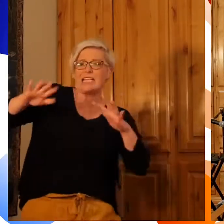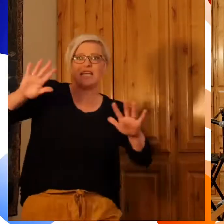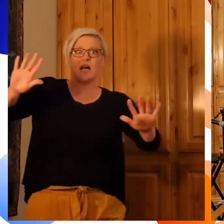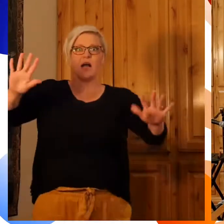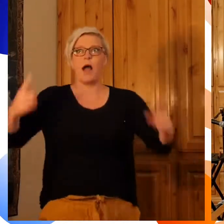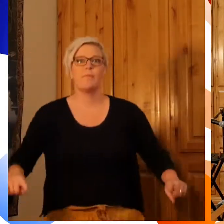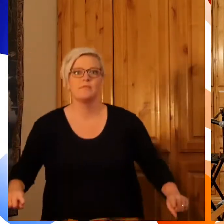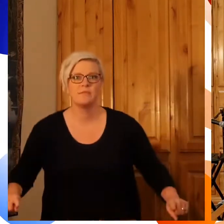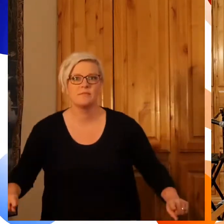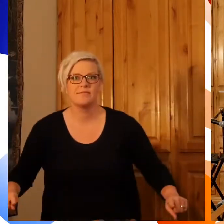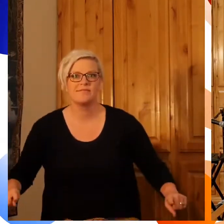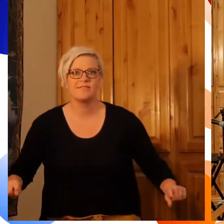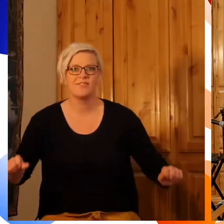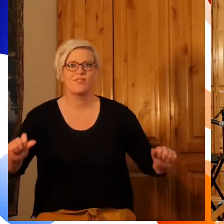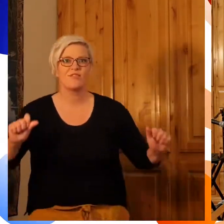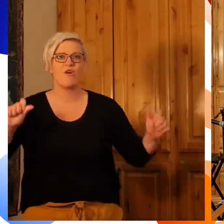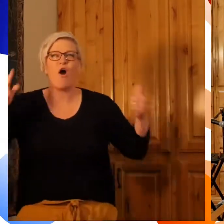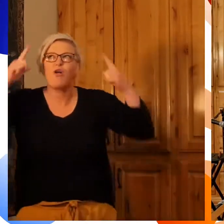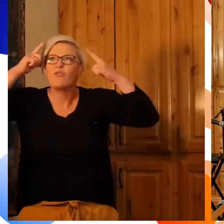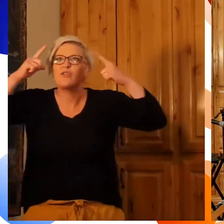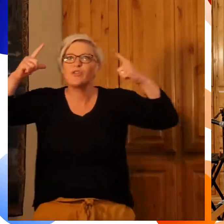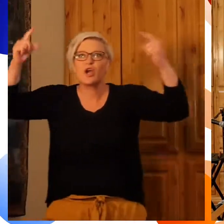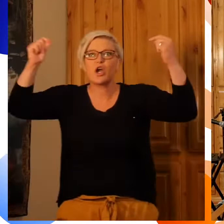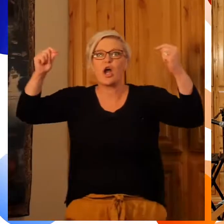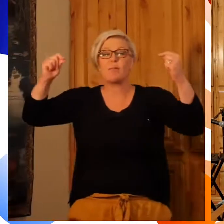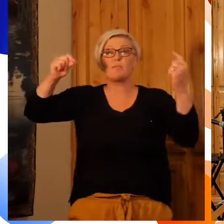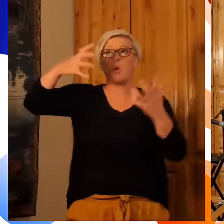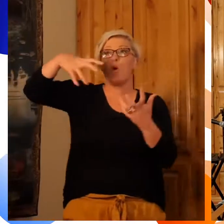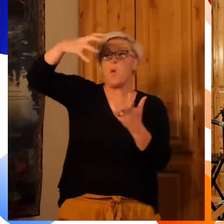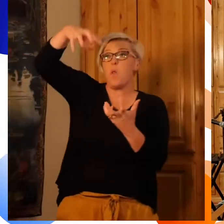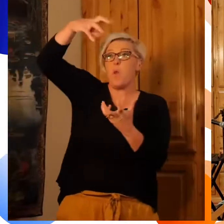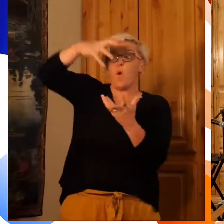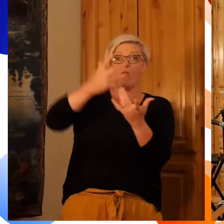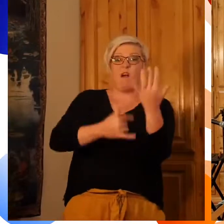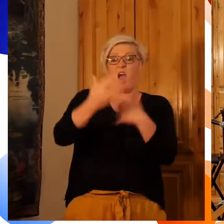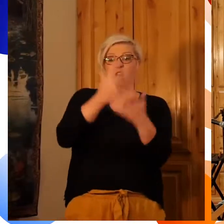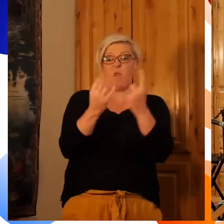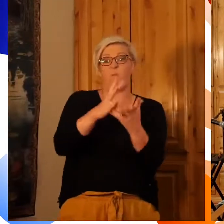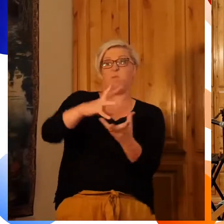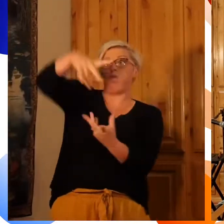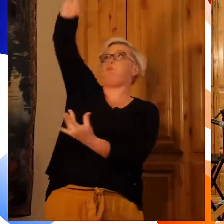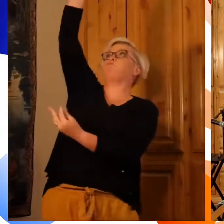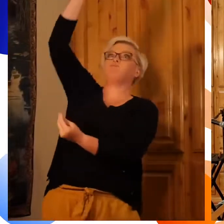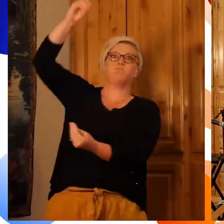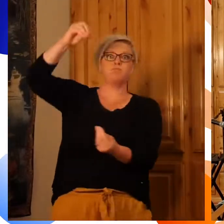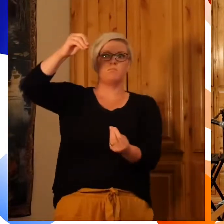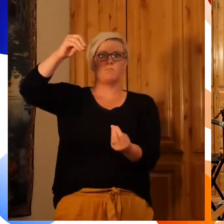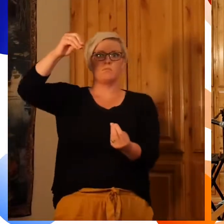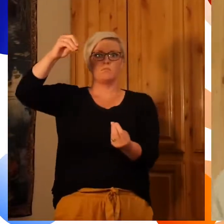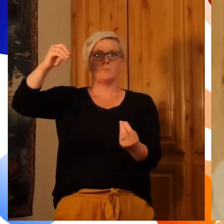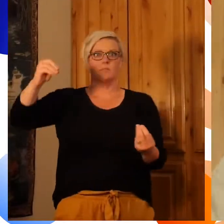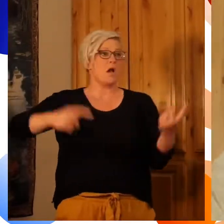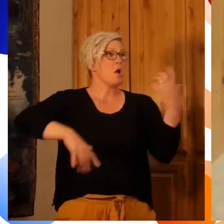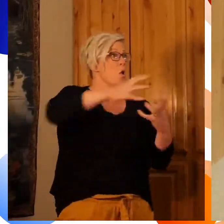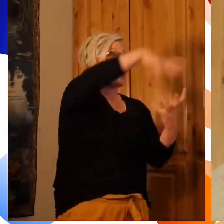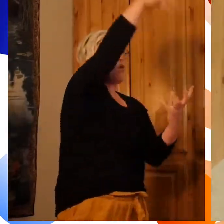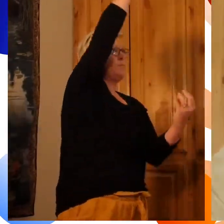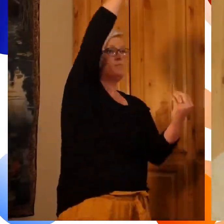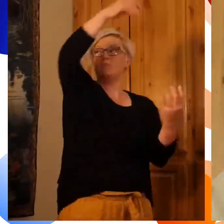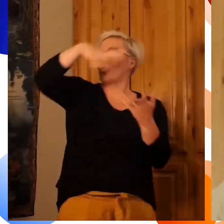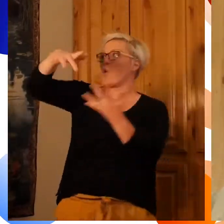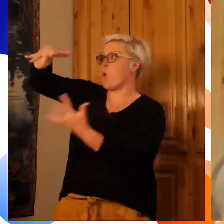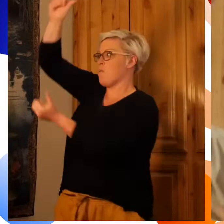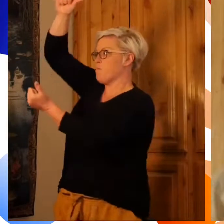all 20 goblins went up in great columns of flame. "Foot, foot, foot, foot, foot, foot, foot, foot, foot, foot, foot, foot, foot,